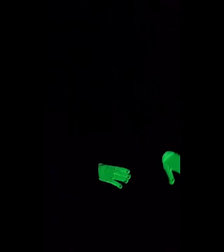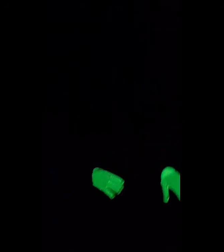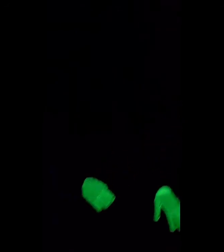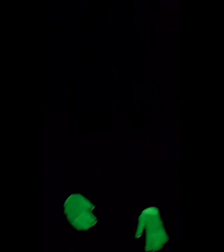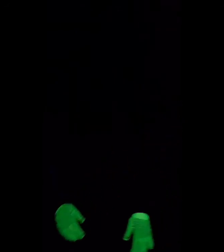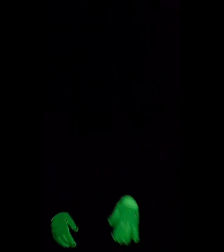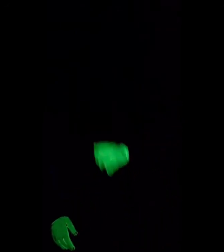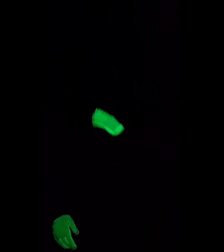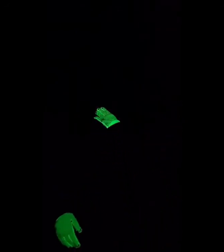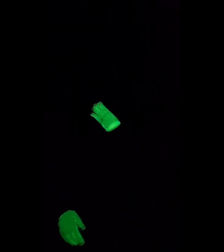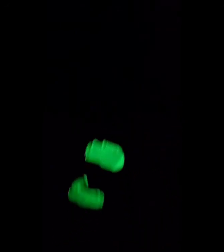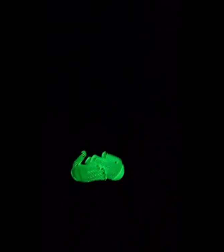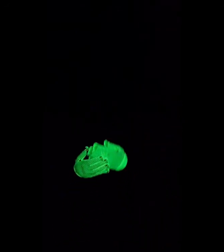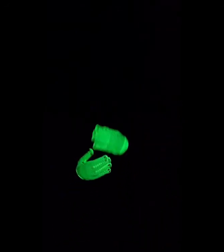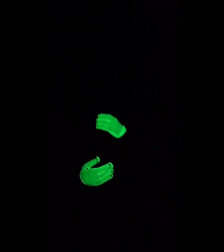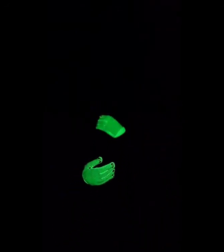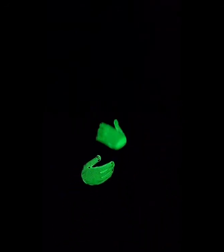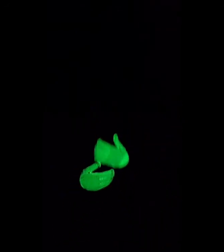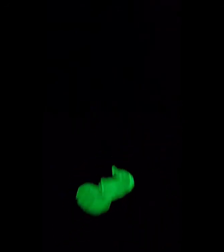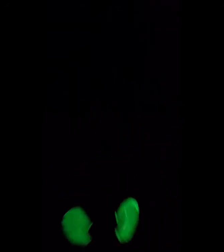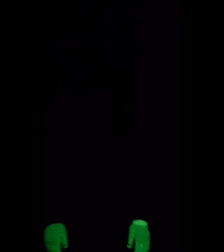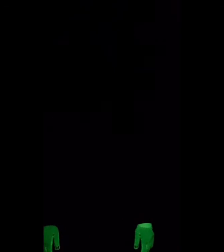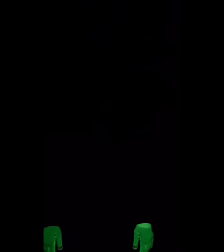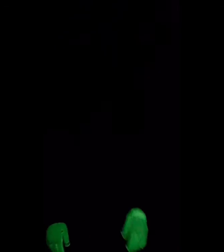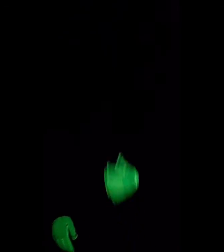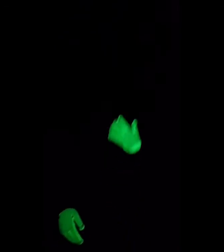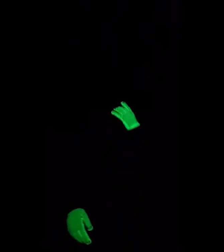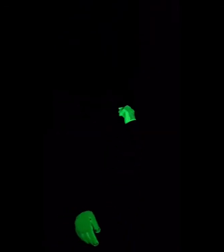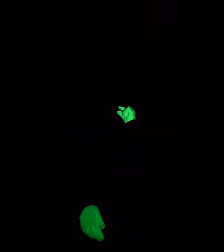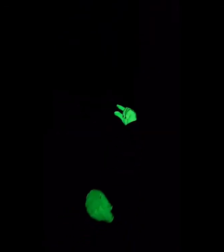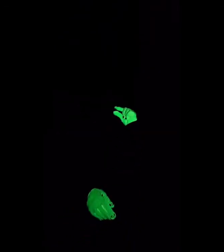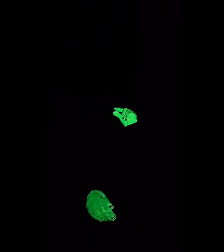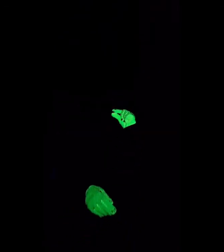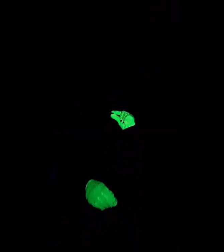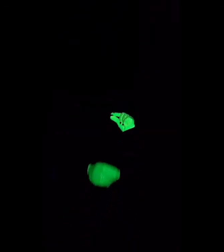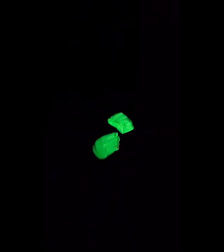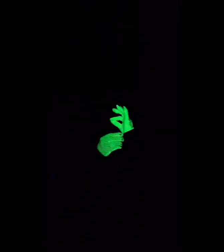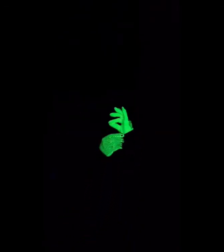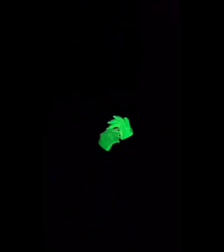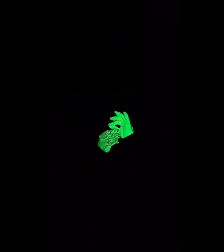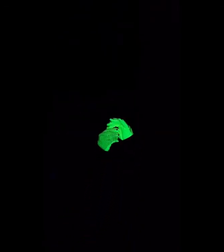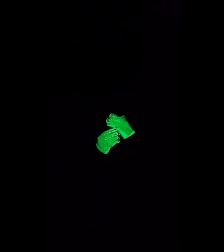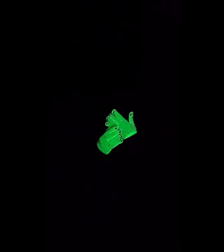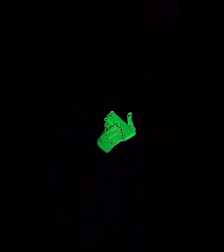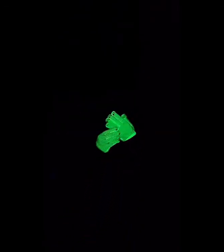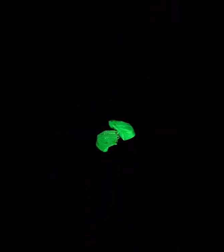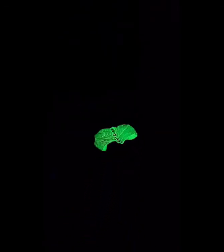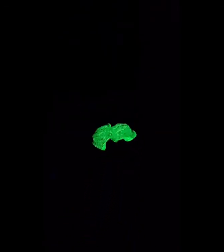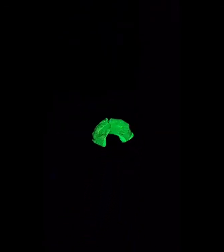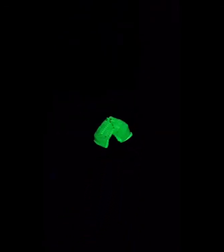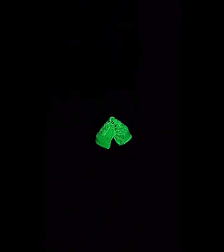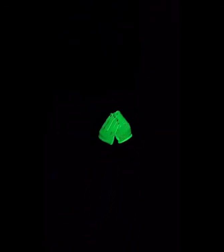Well, good thing a little faith is all I have